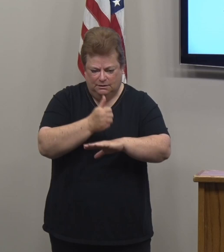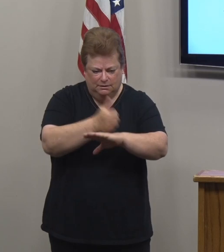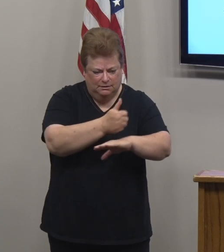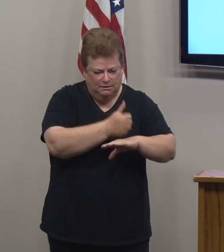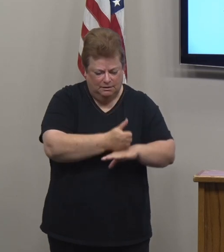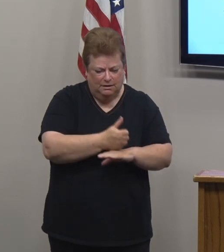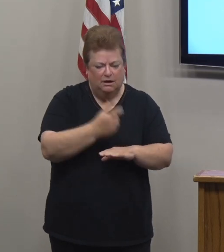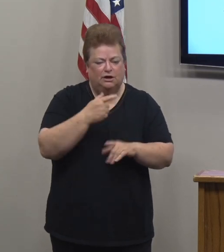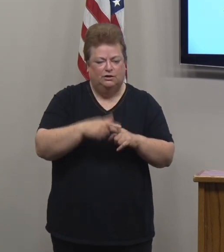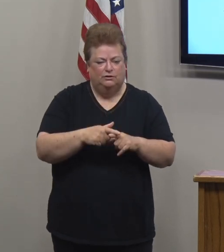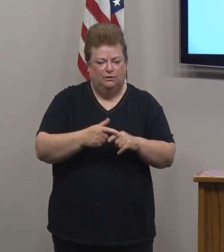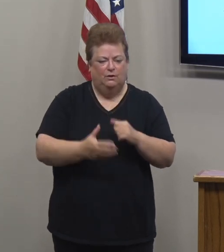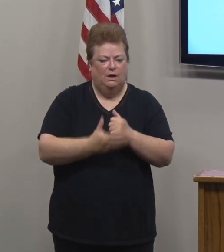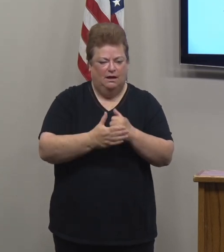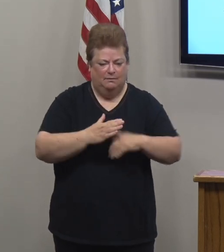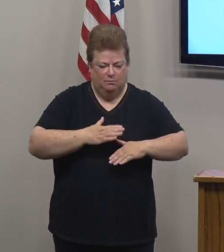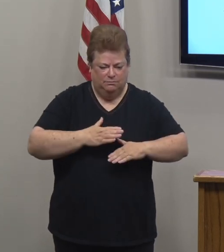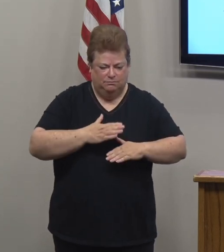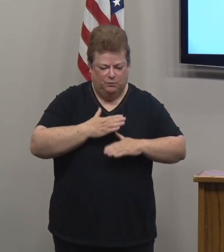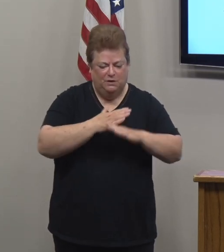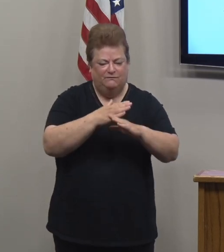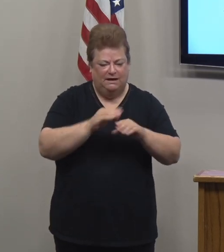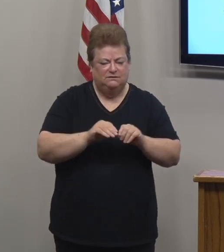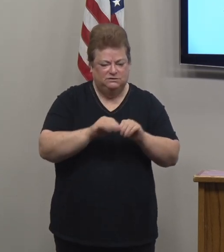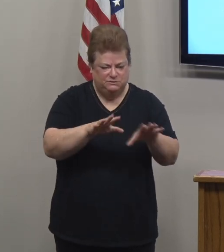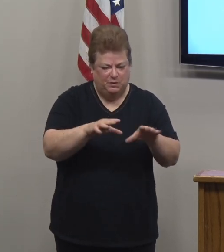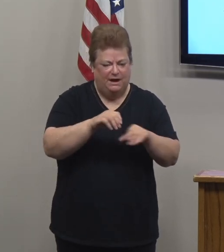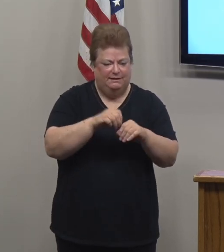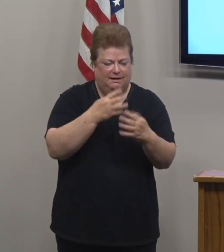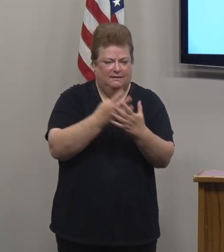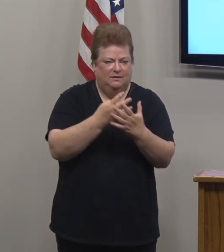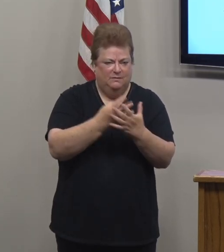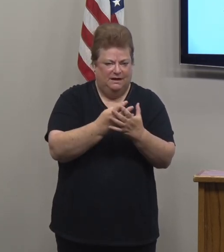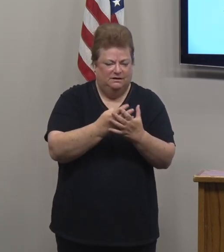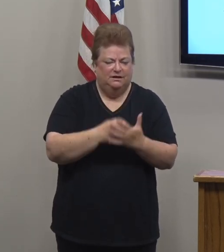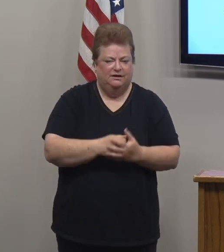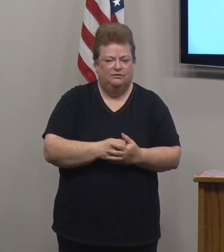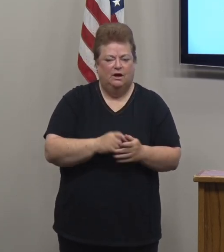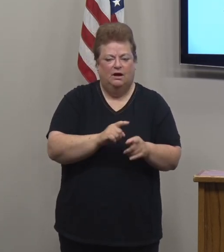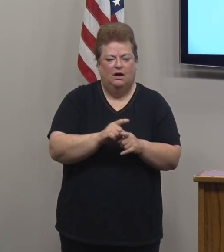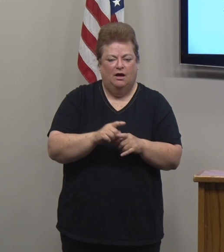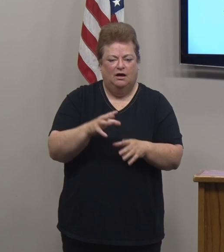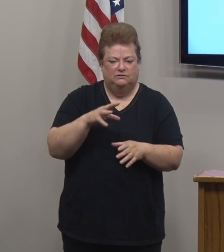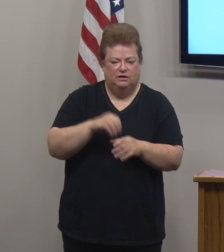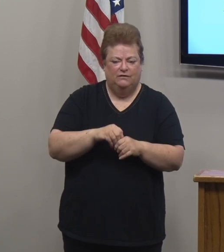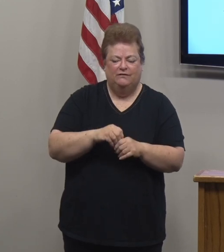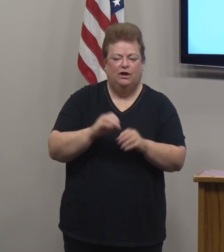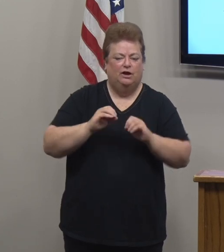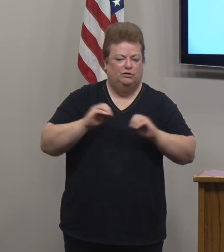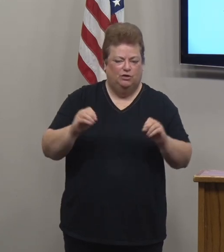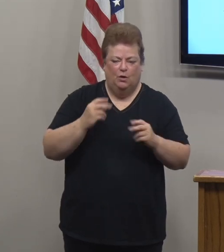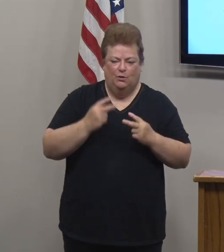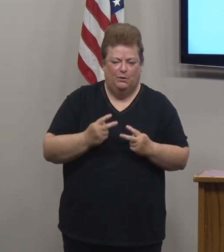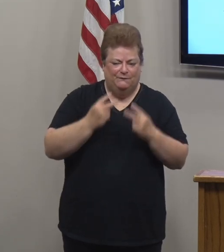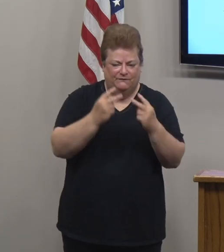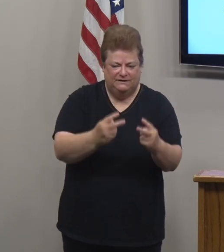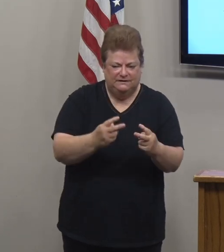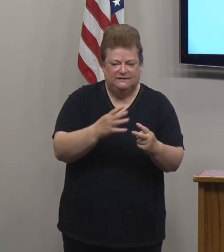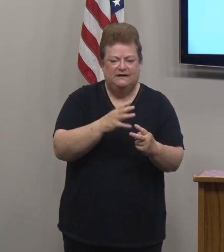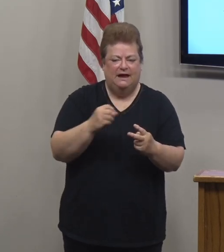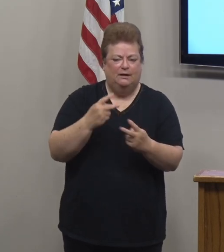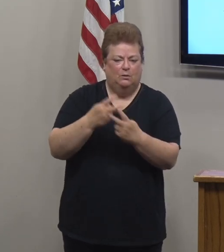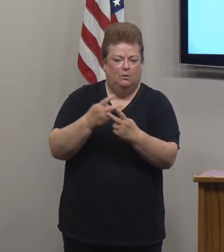the further spread of the virus there, and that also has included suspending visits and quarantining